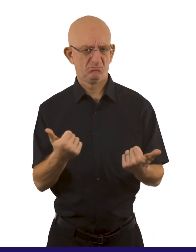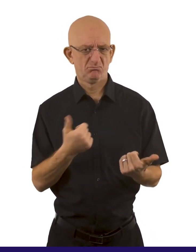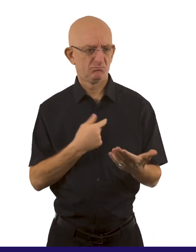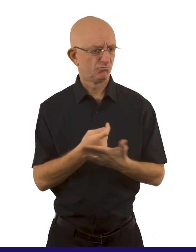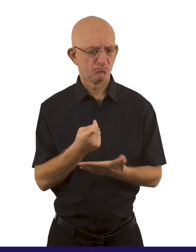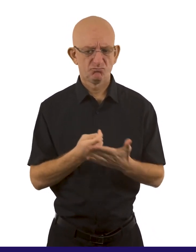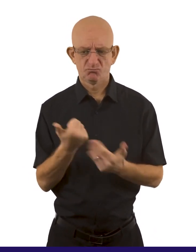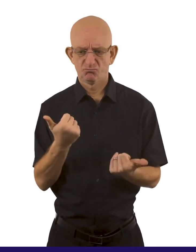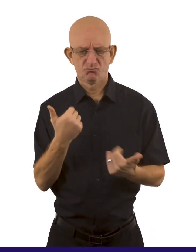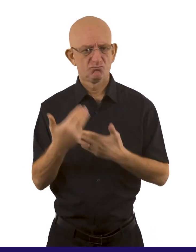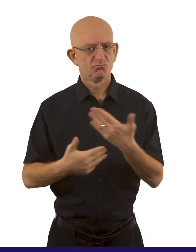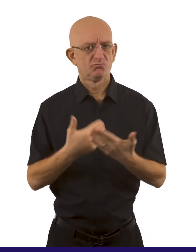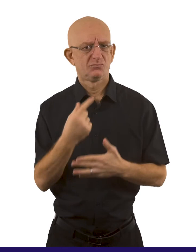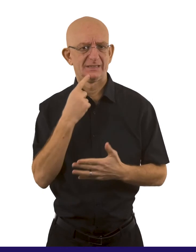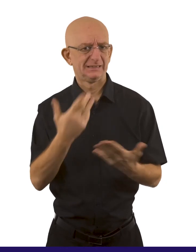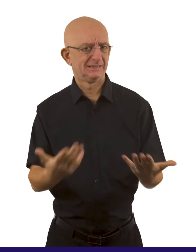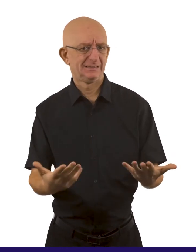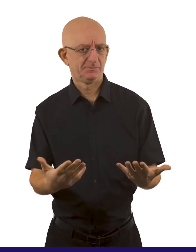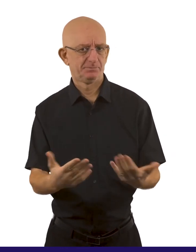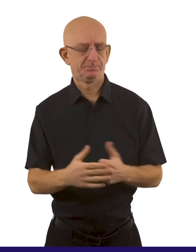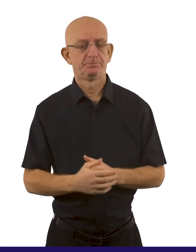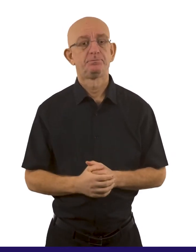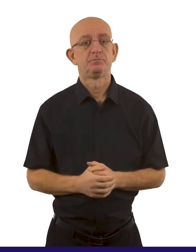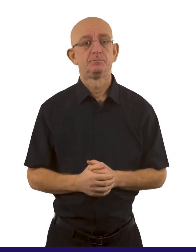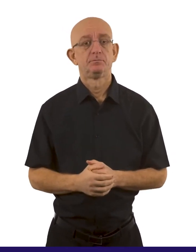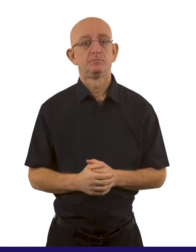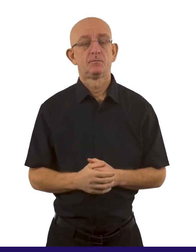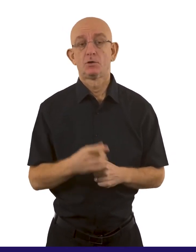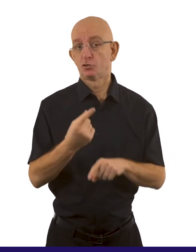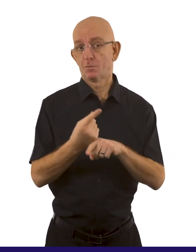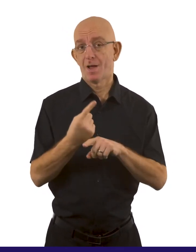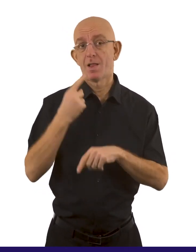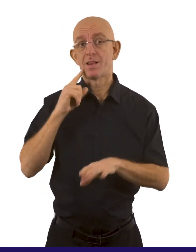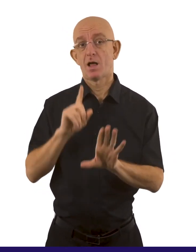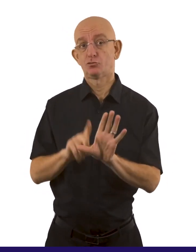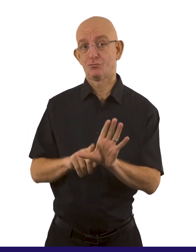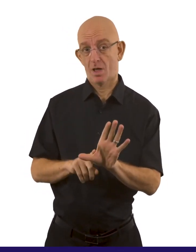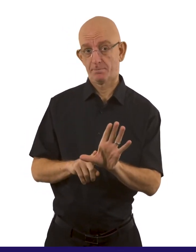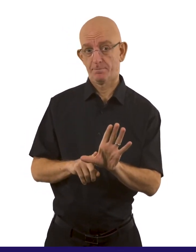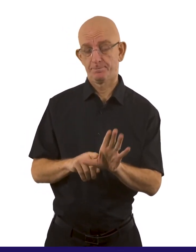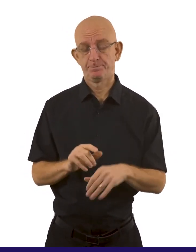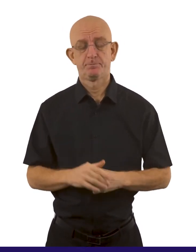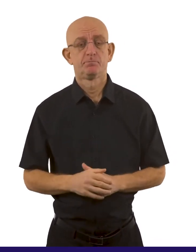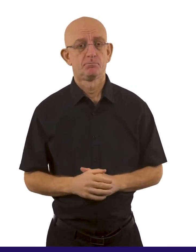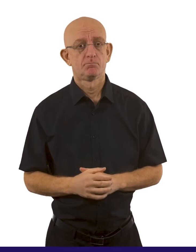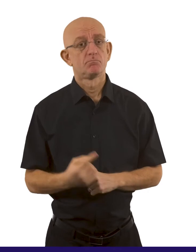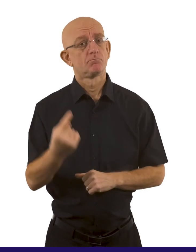very easy, last year.